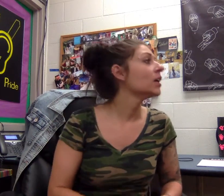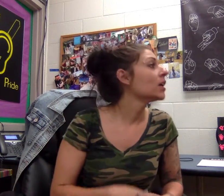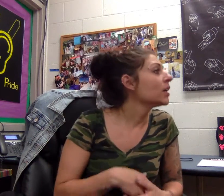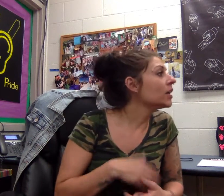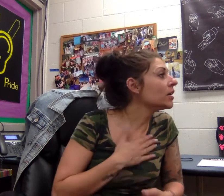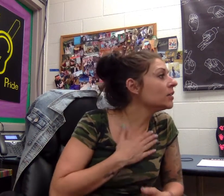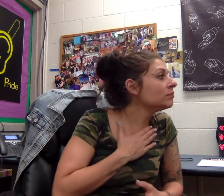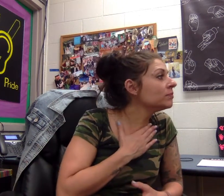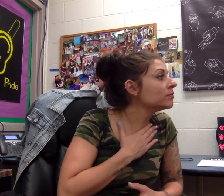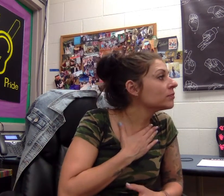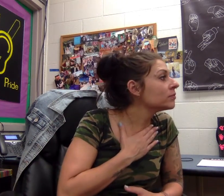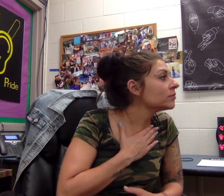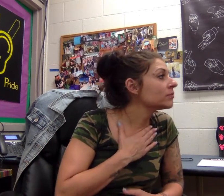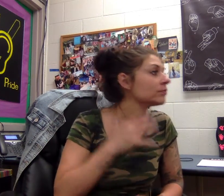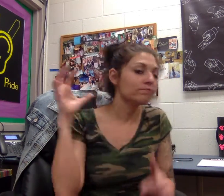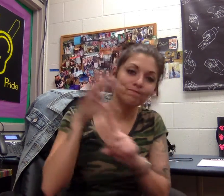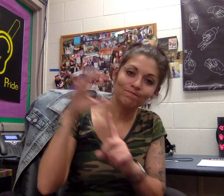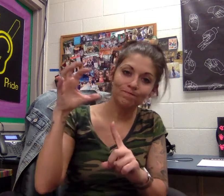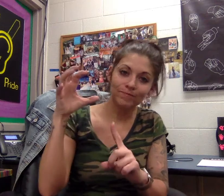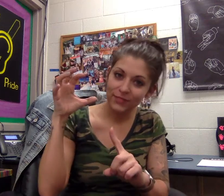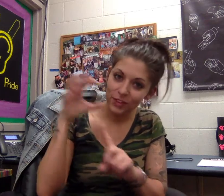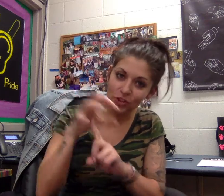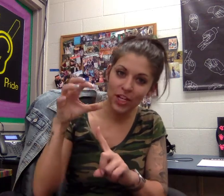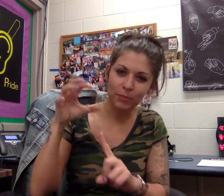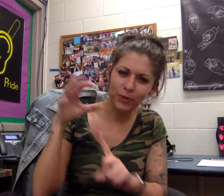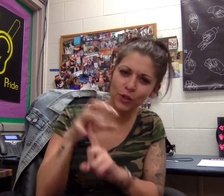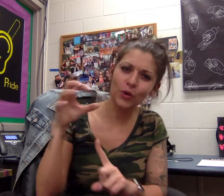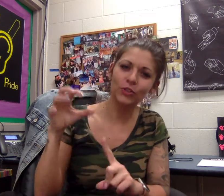um champ the goat